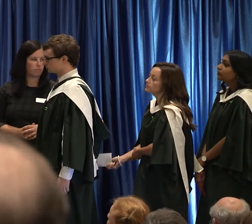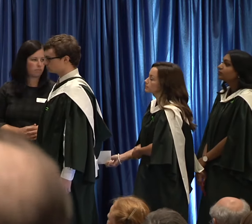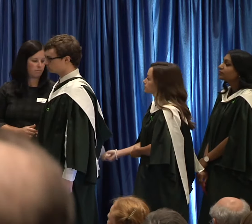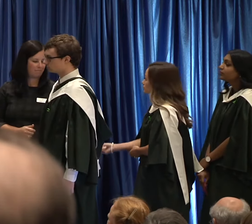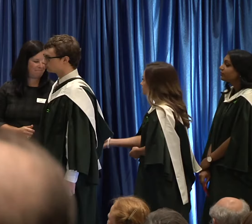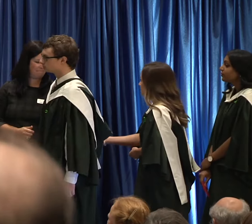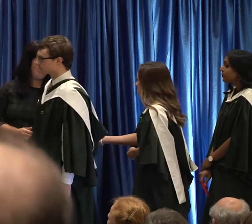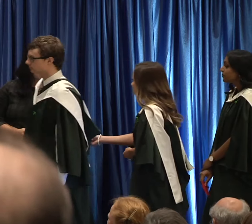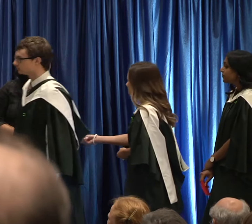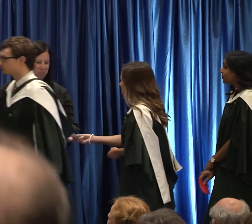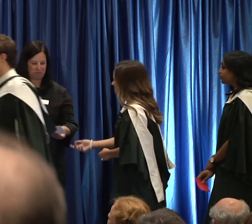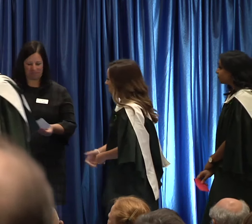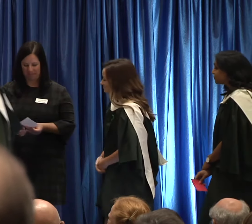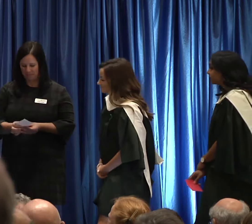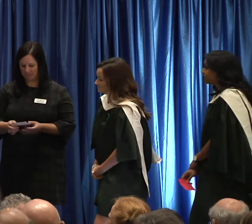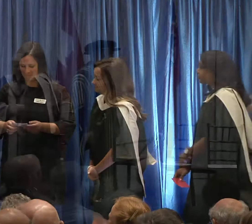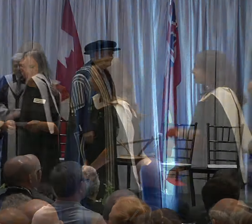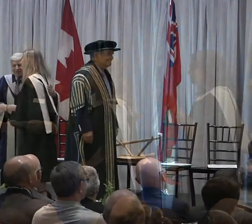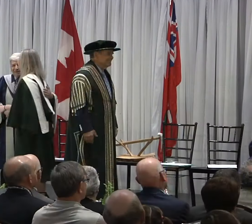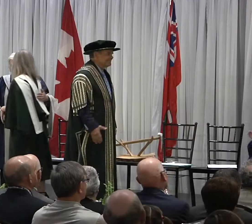Michael Lasilla.